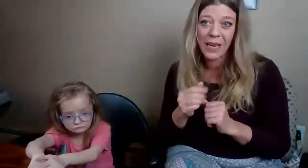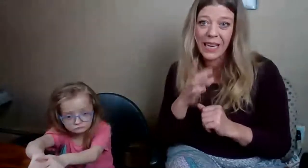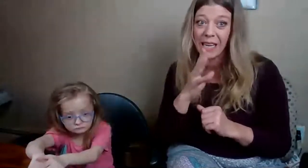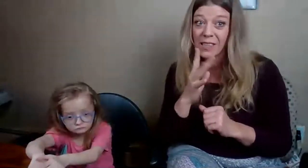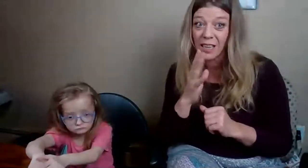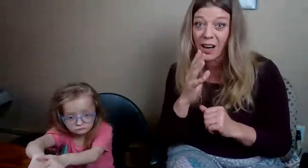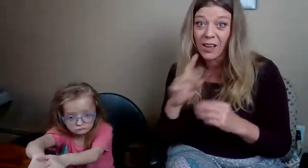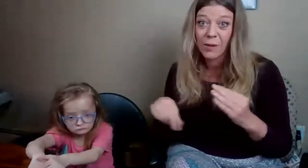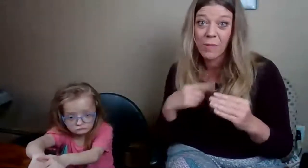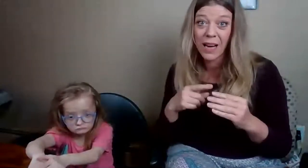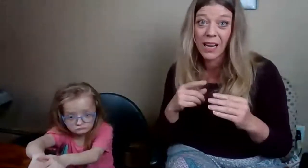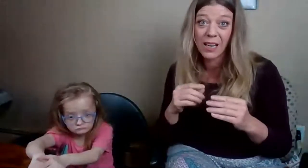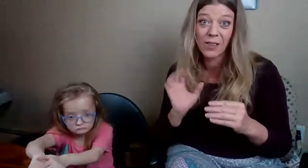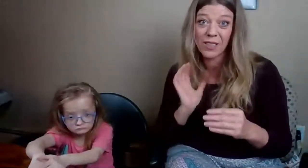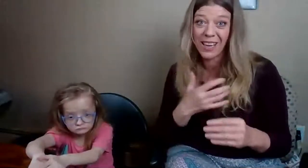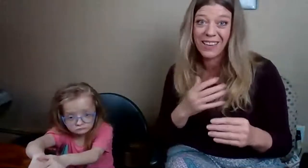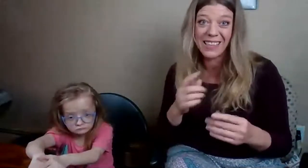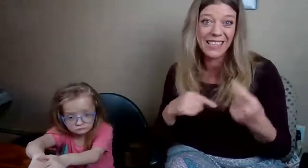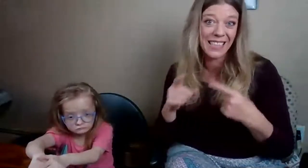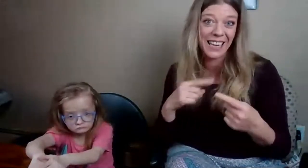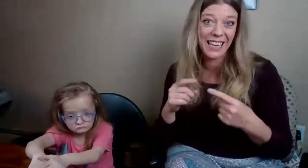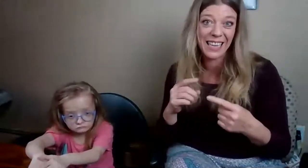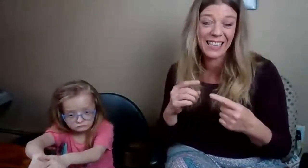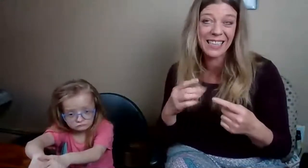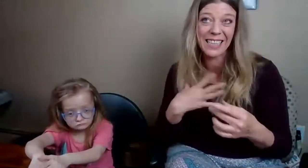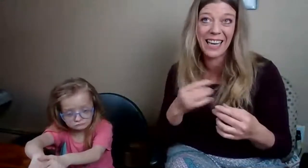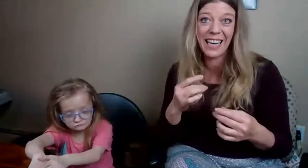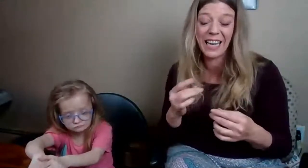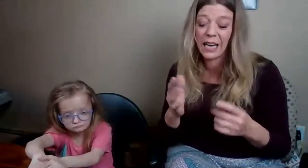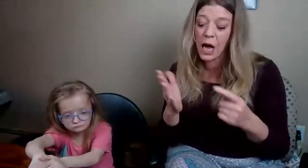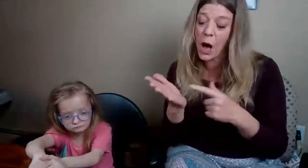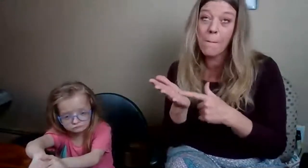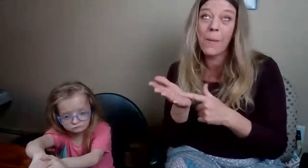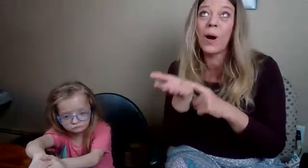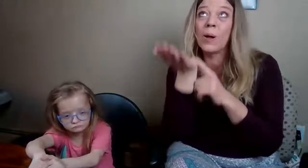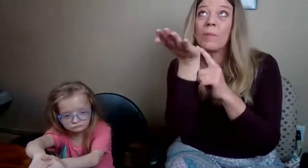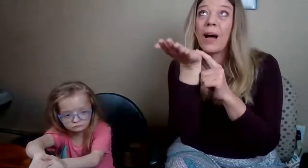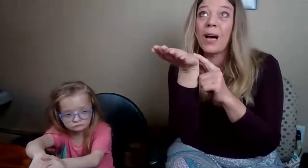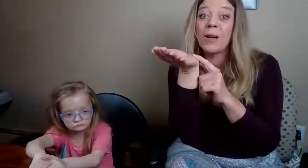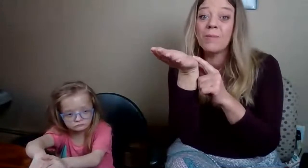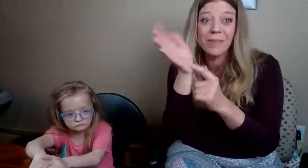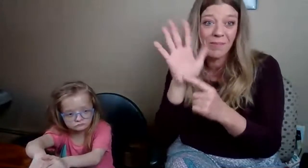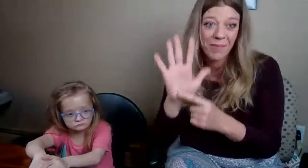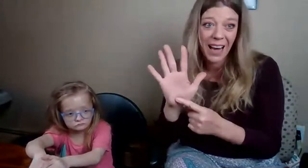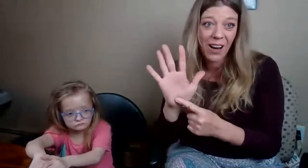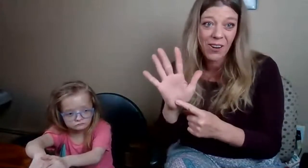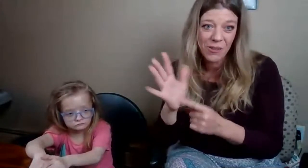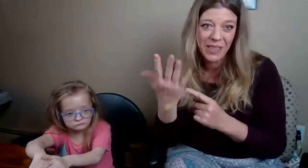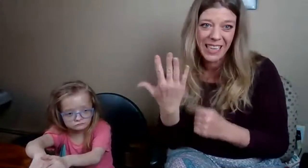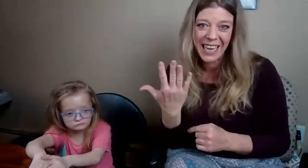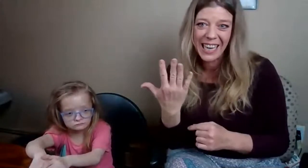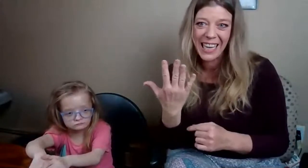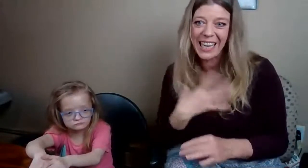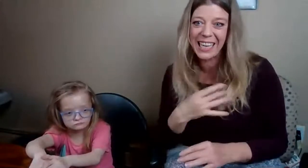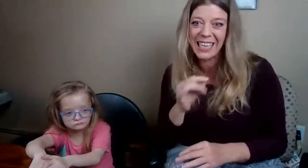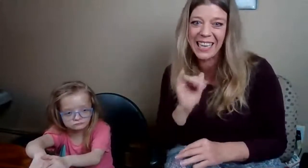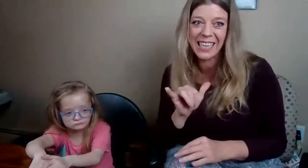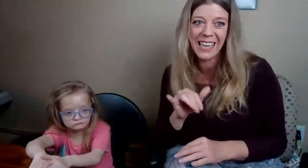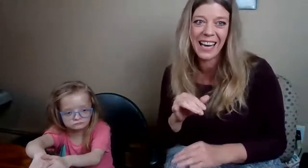we talk about our signs, like palm up, out, and in, like that.